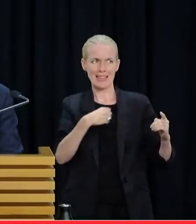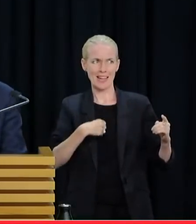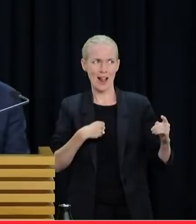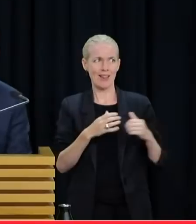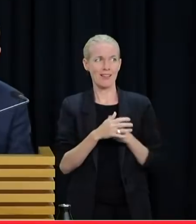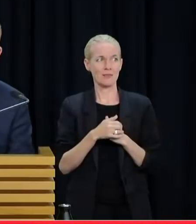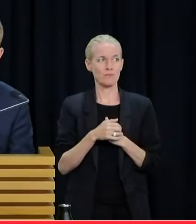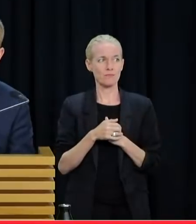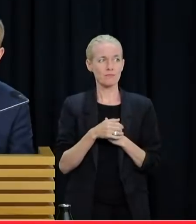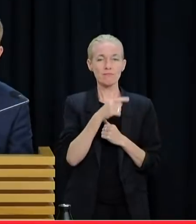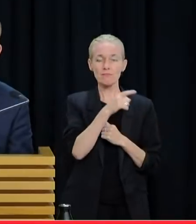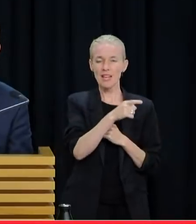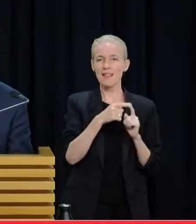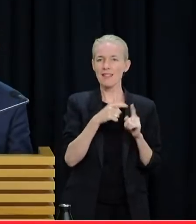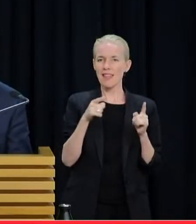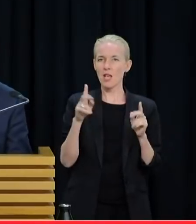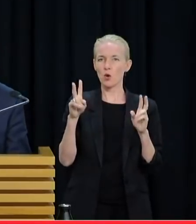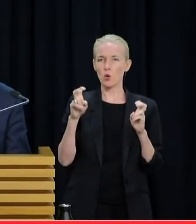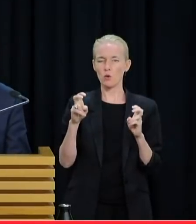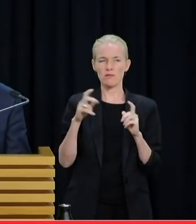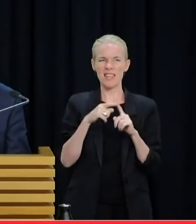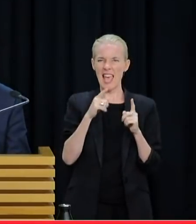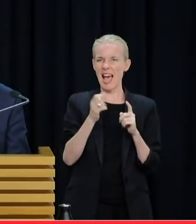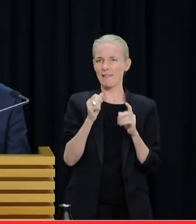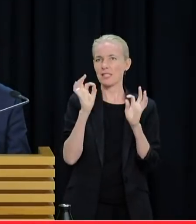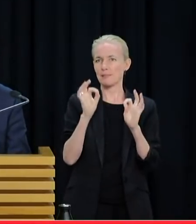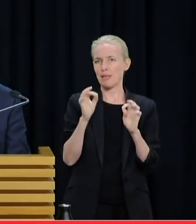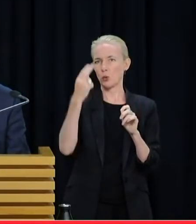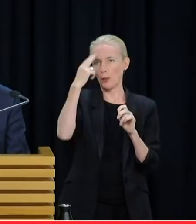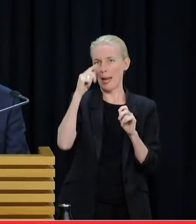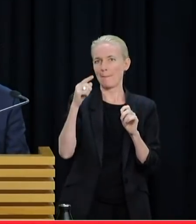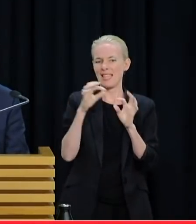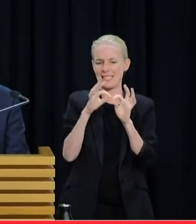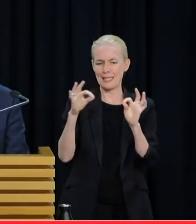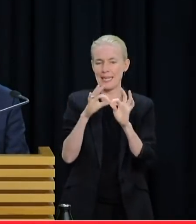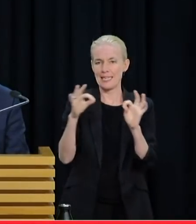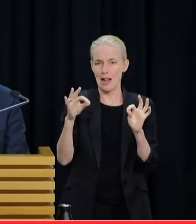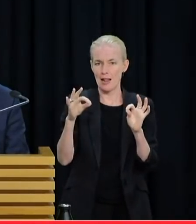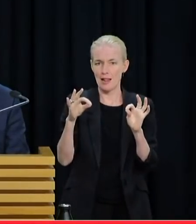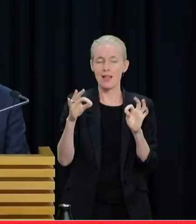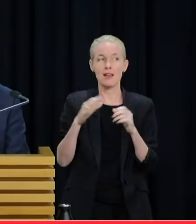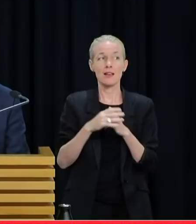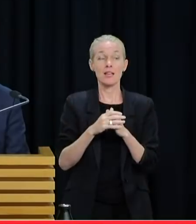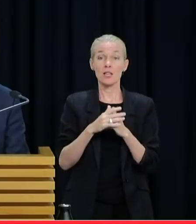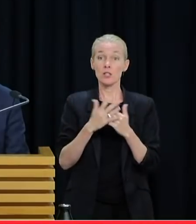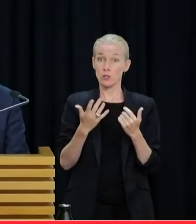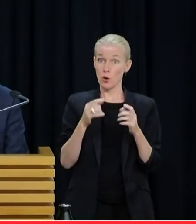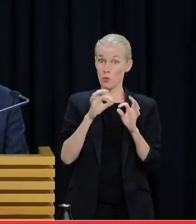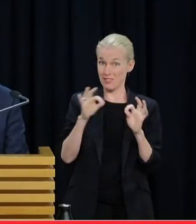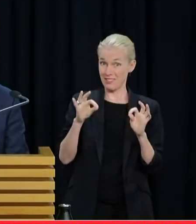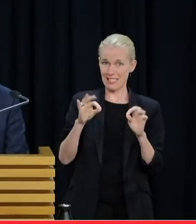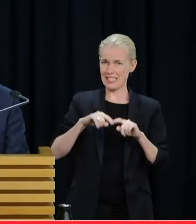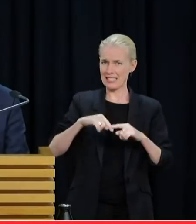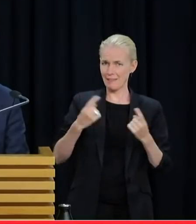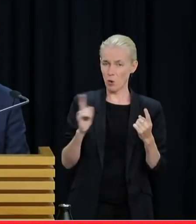residual volume syringes and needles. Interestingly, though, right from the start, our nurses have been able to get